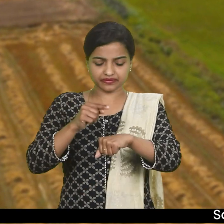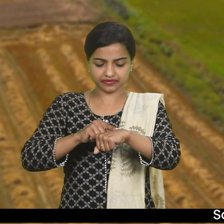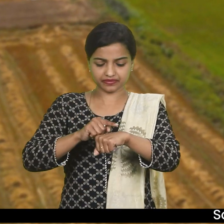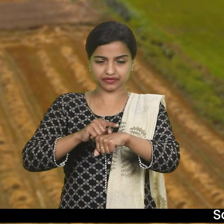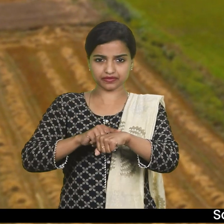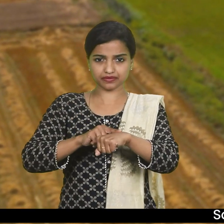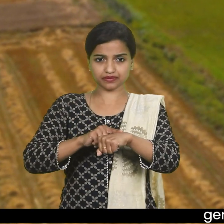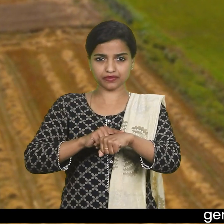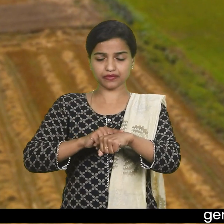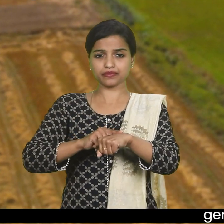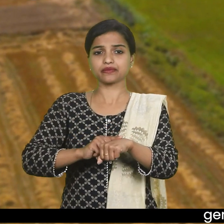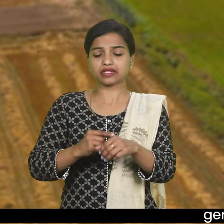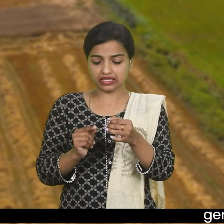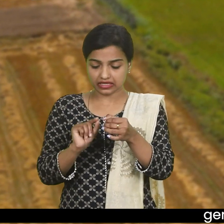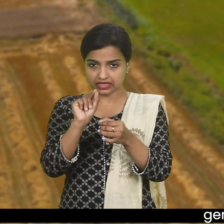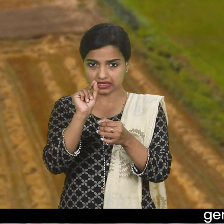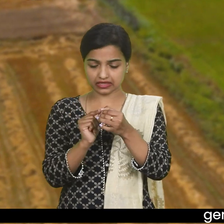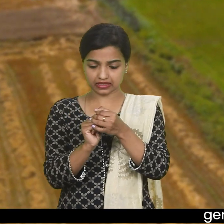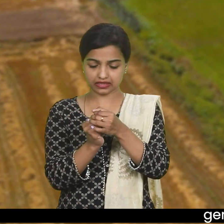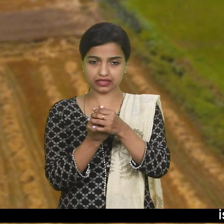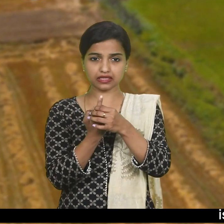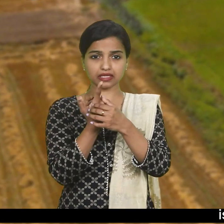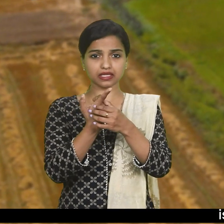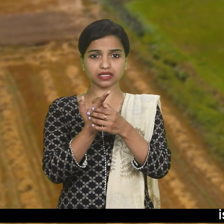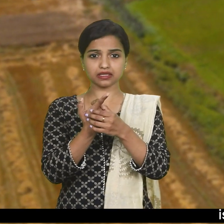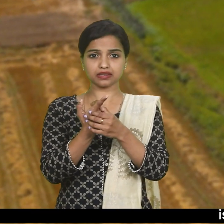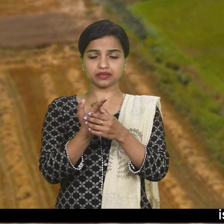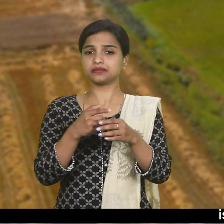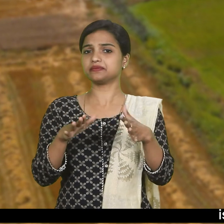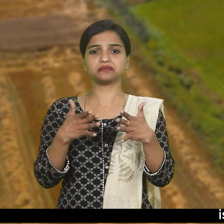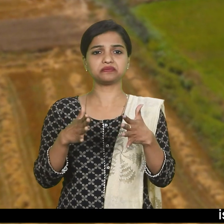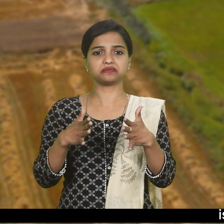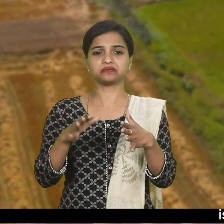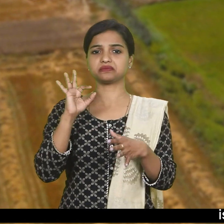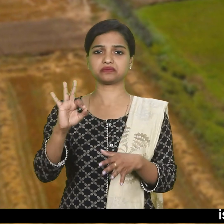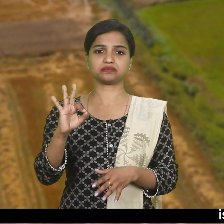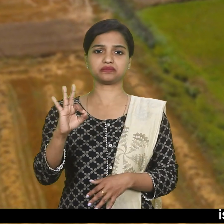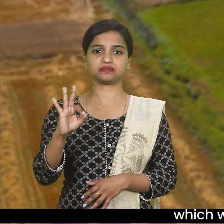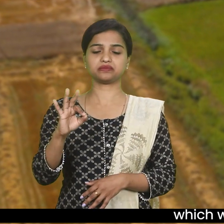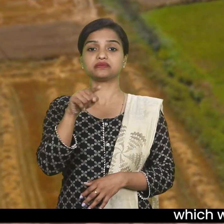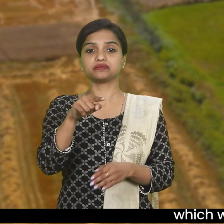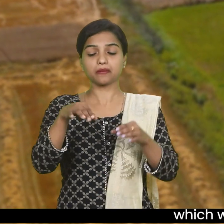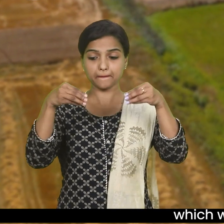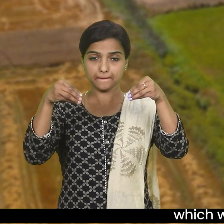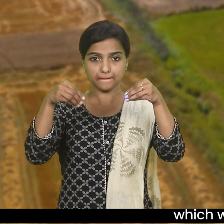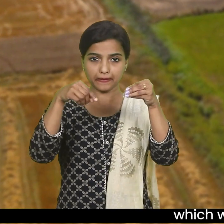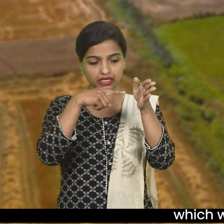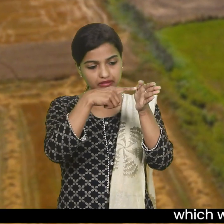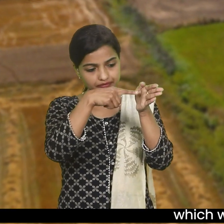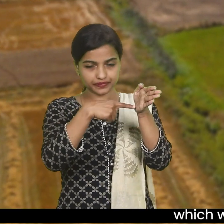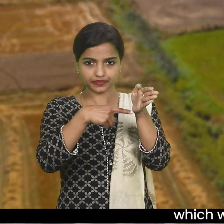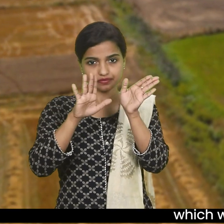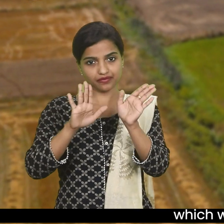Sometimes the rate of germination of the seeds is not up to the mark, which was